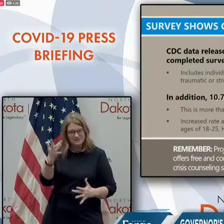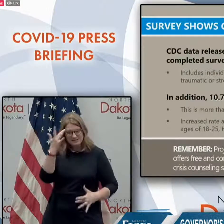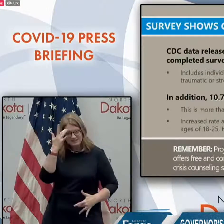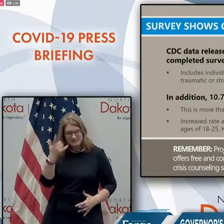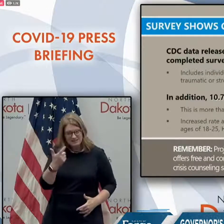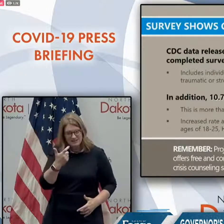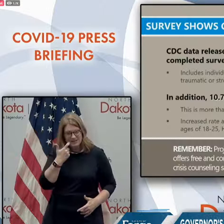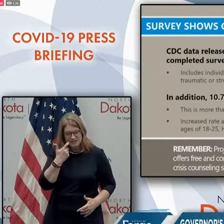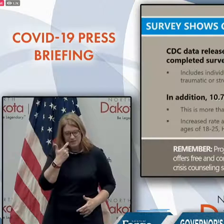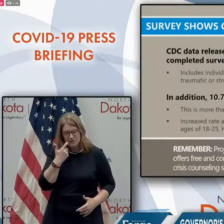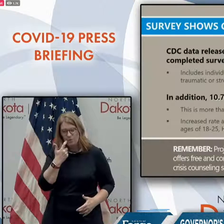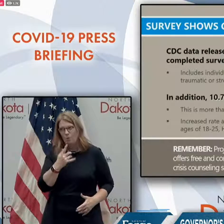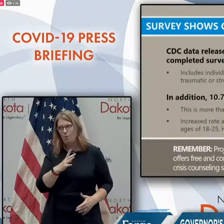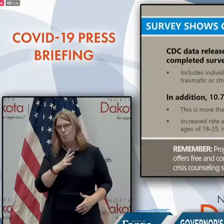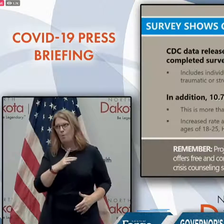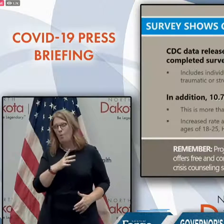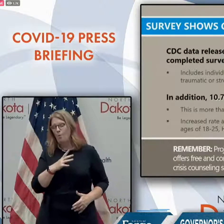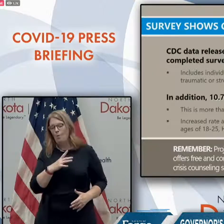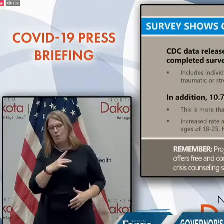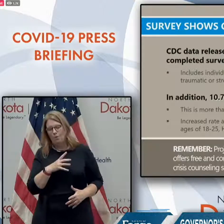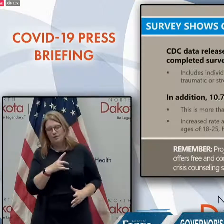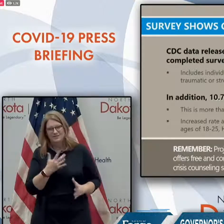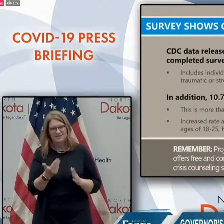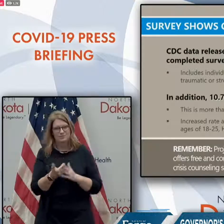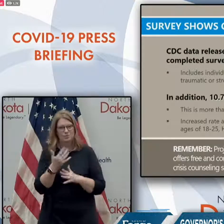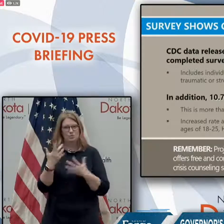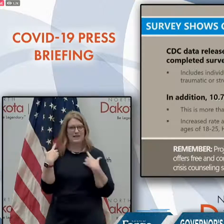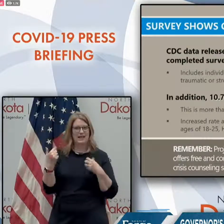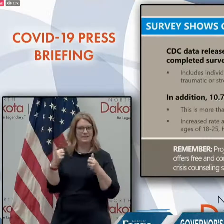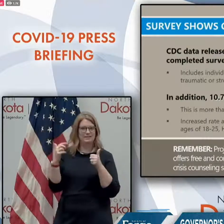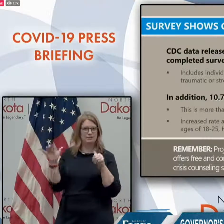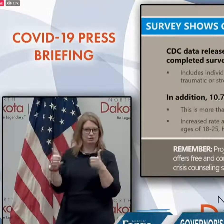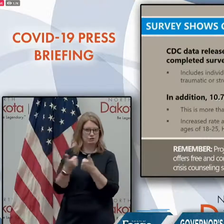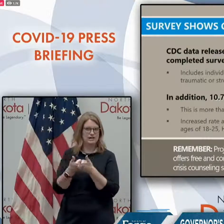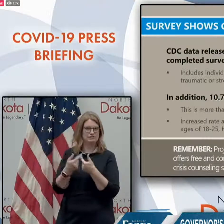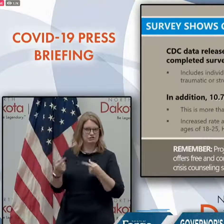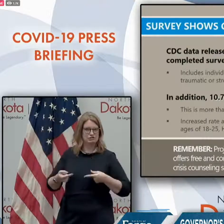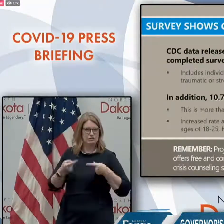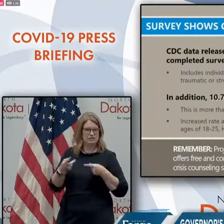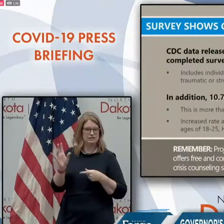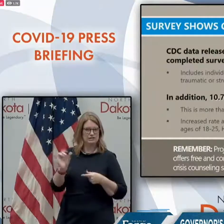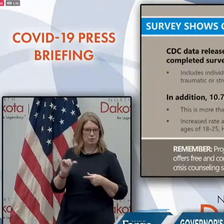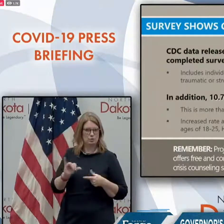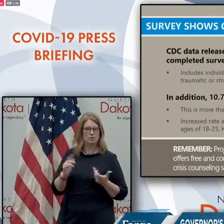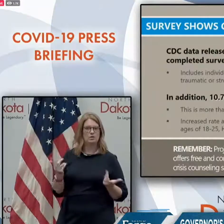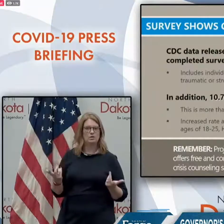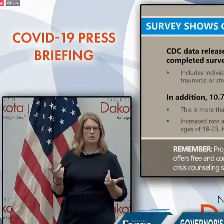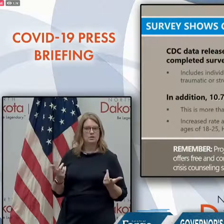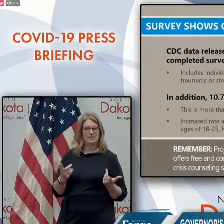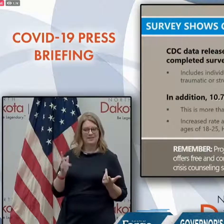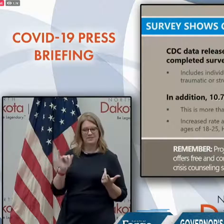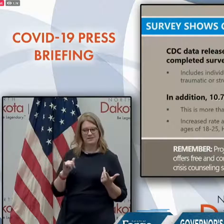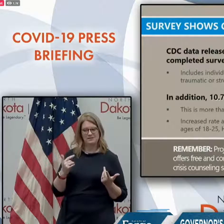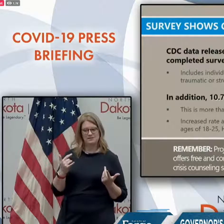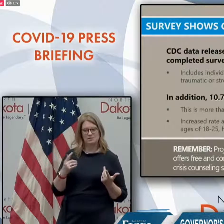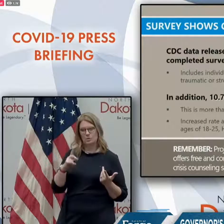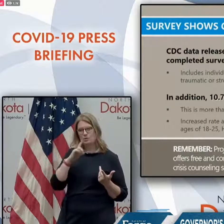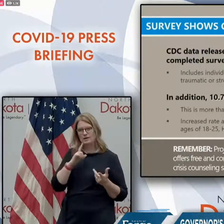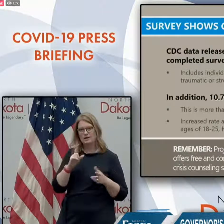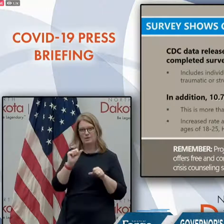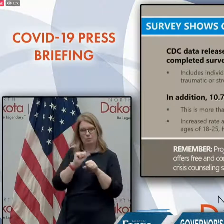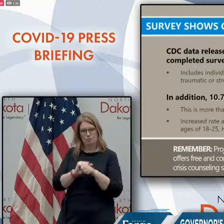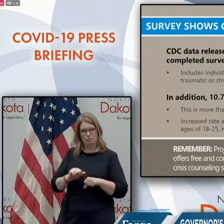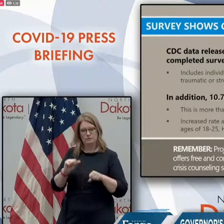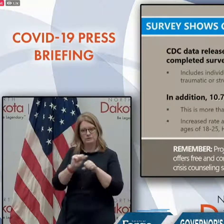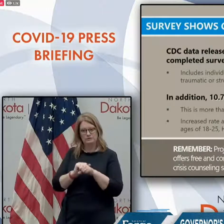addiction represents a whole new set of health challenges as well, which is again why we're working so hard to get